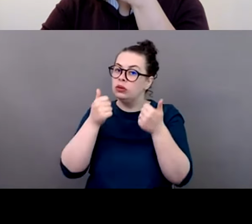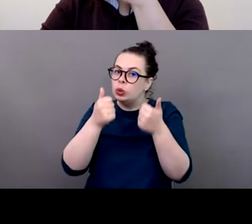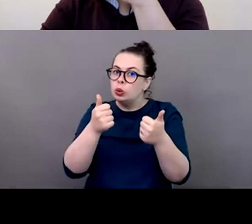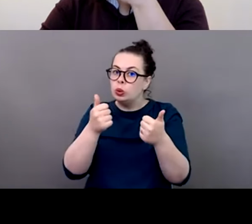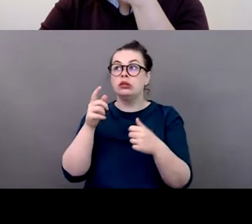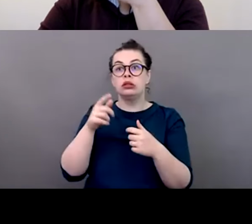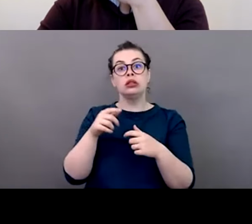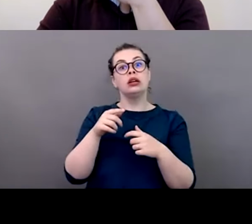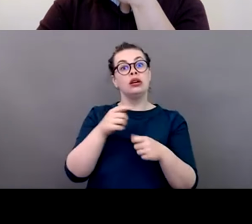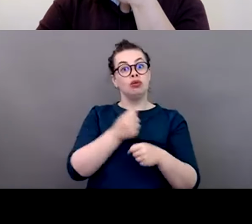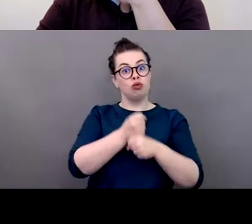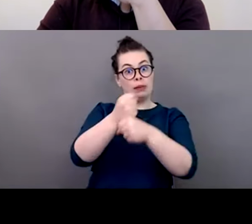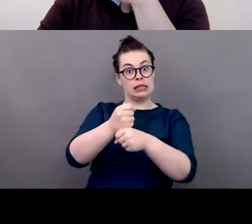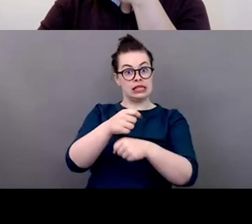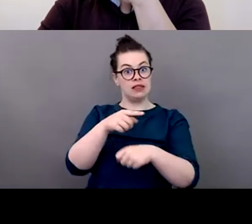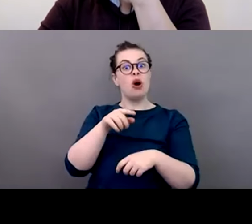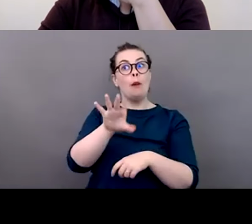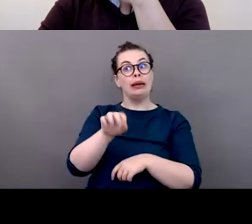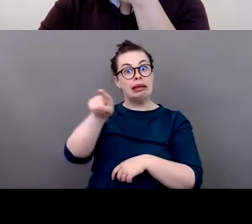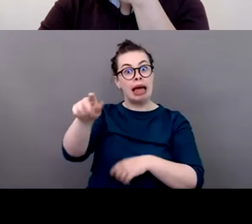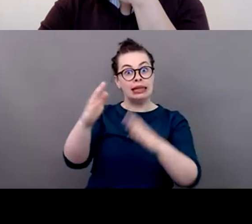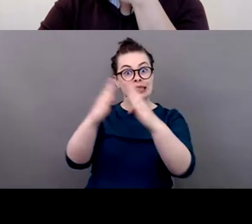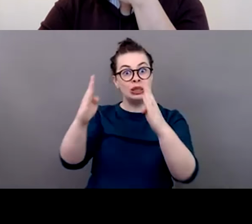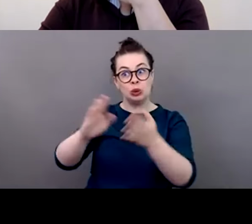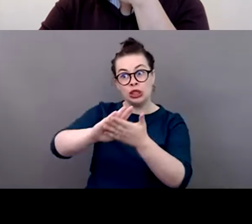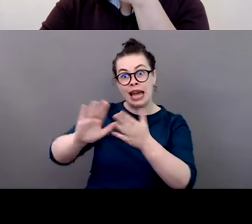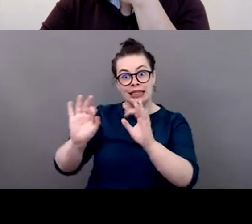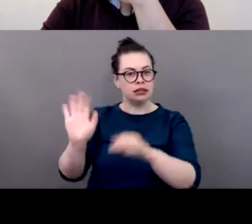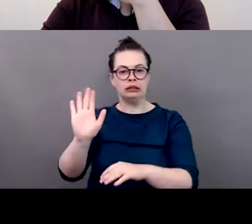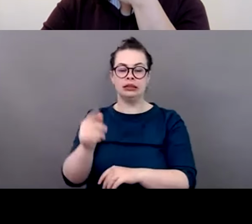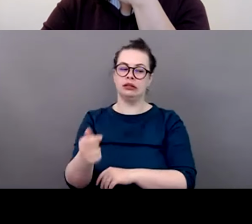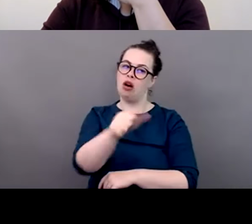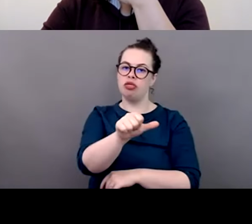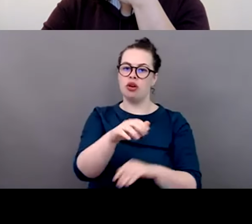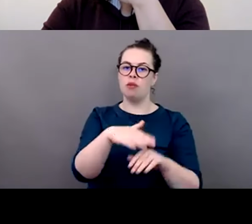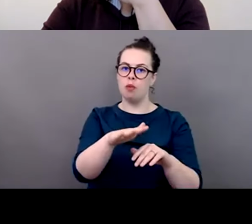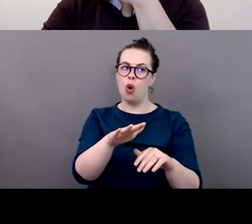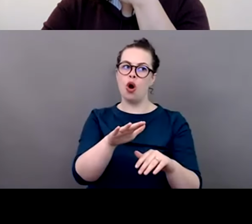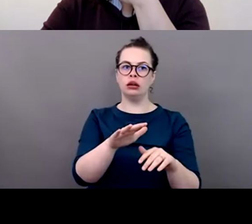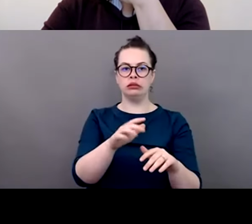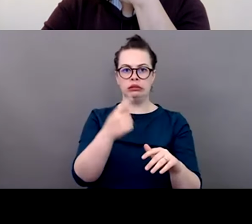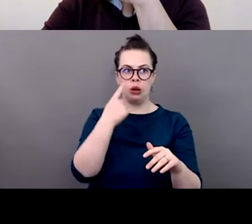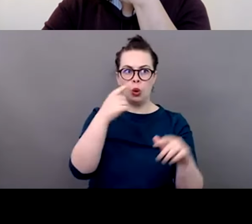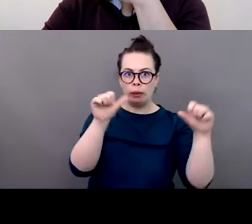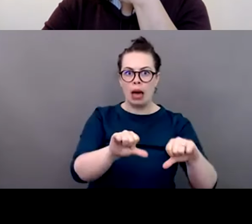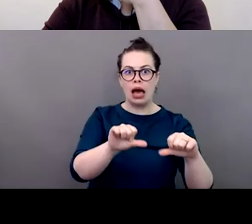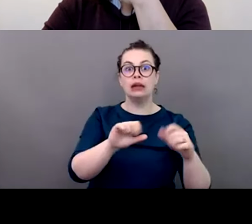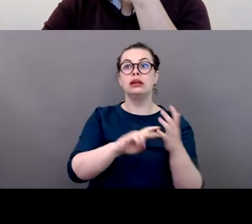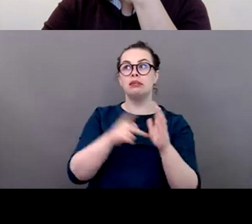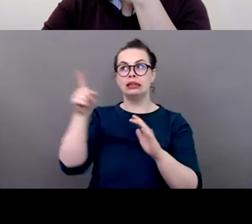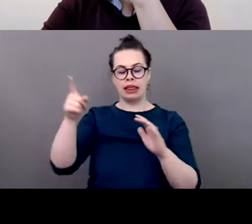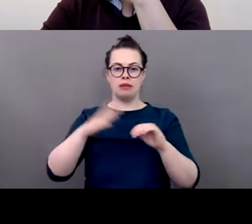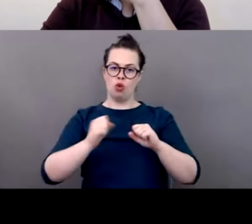select good cases, good applicants, you can actually very much influence how certain viewpoints prevail